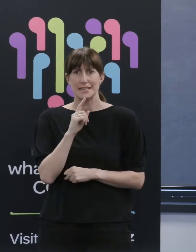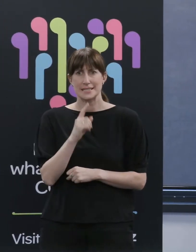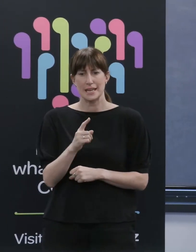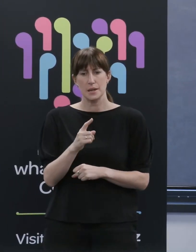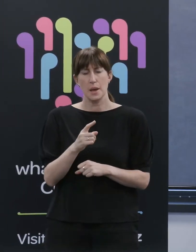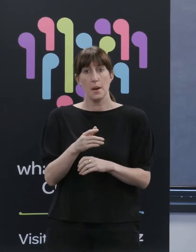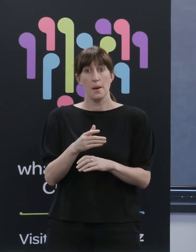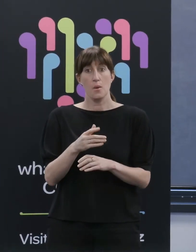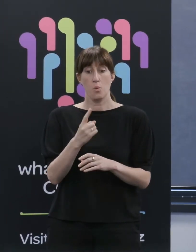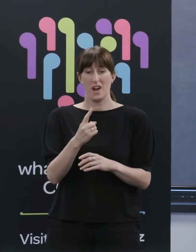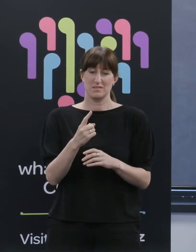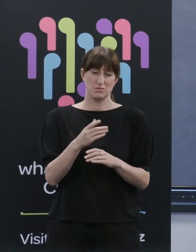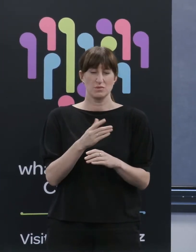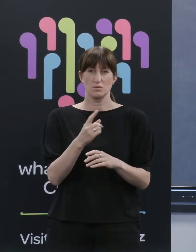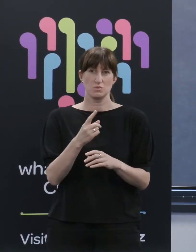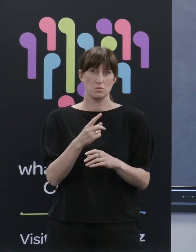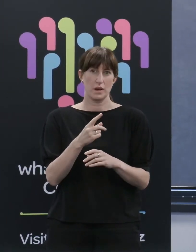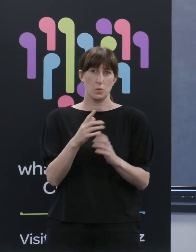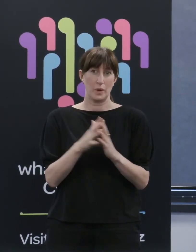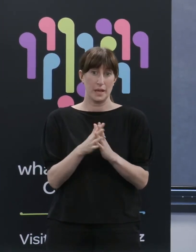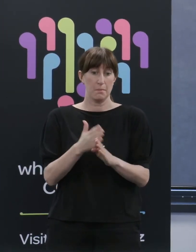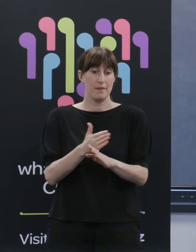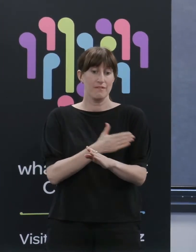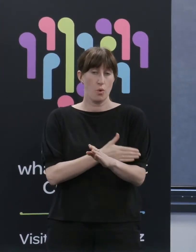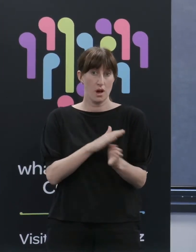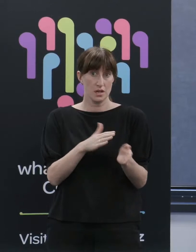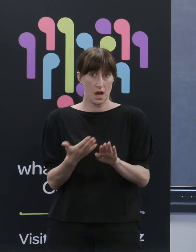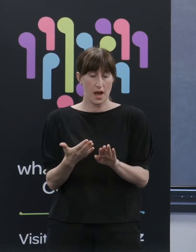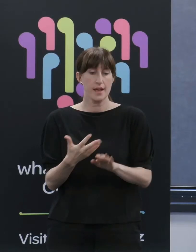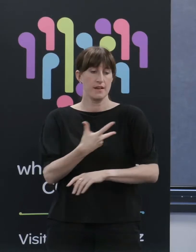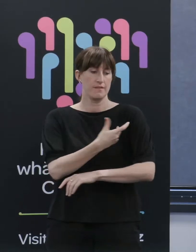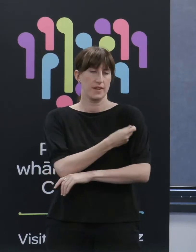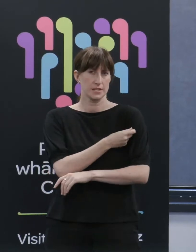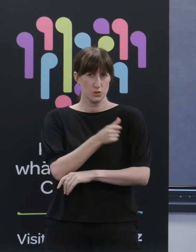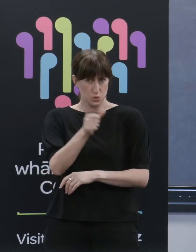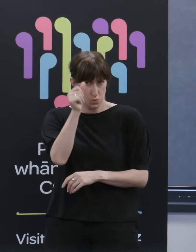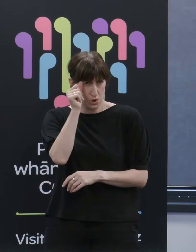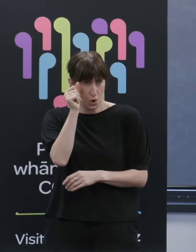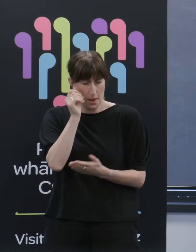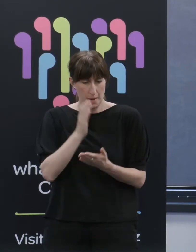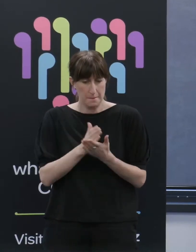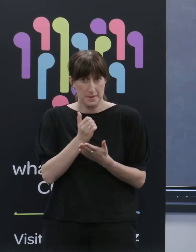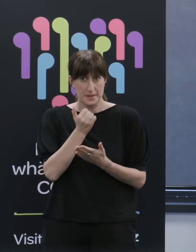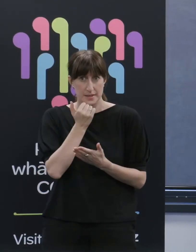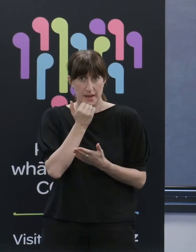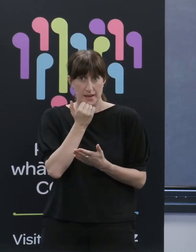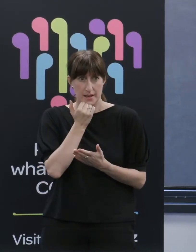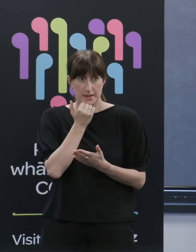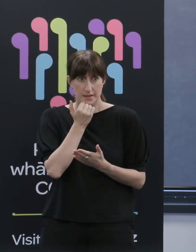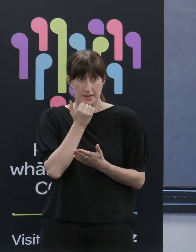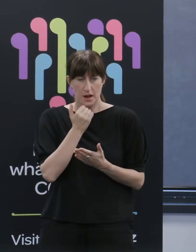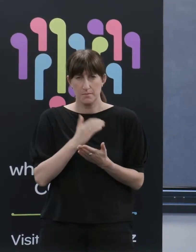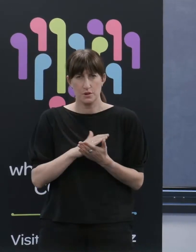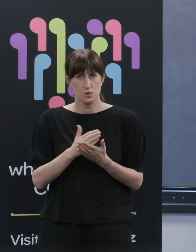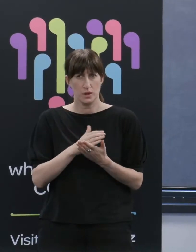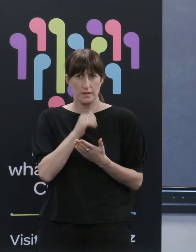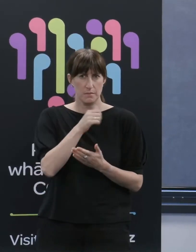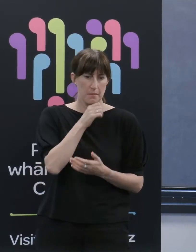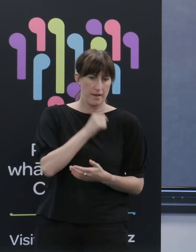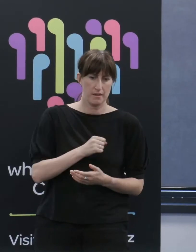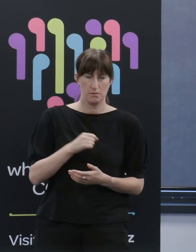death did he receive the Pfizer vaccine? If it's a male, I'm not sure of the general age